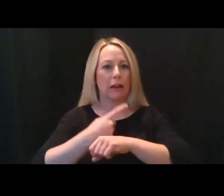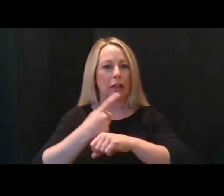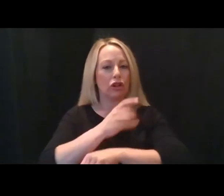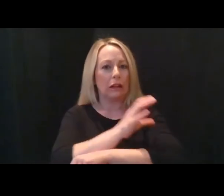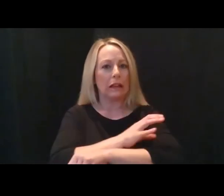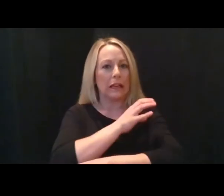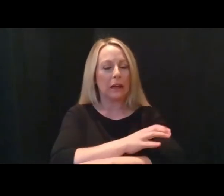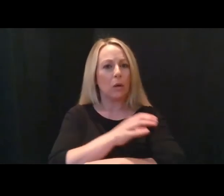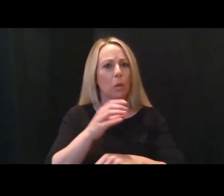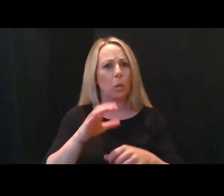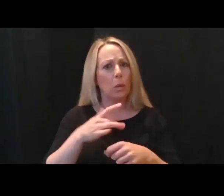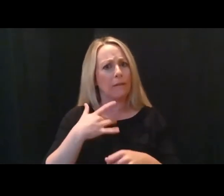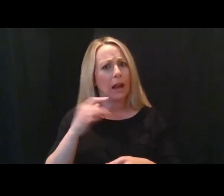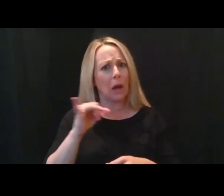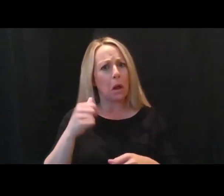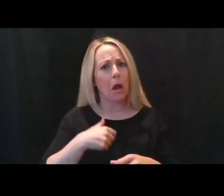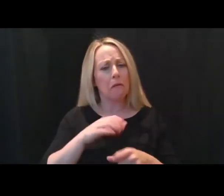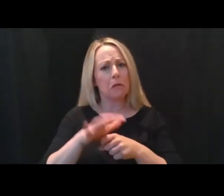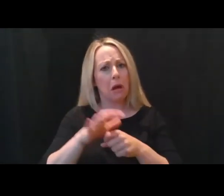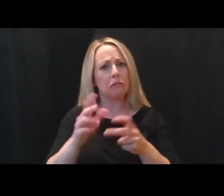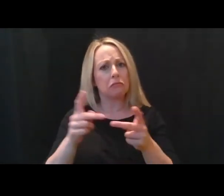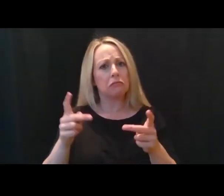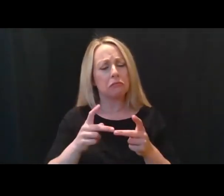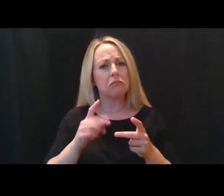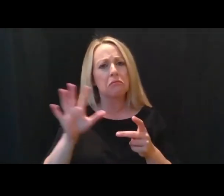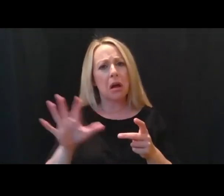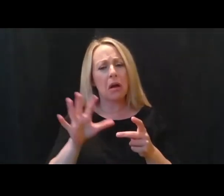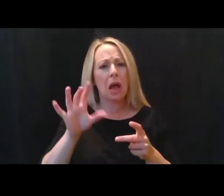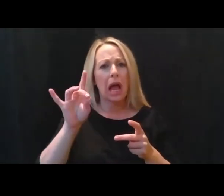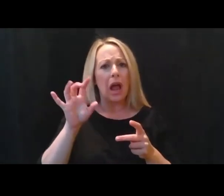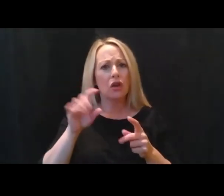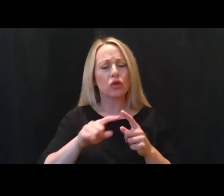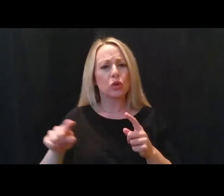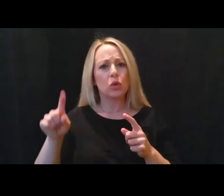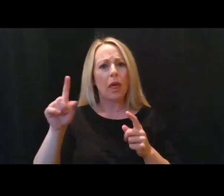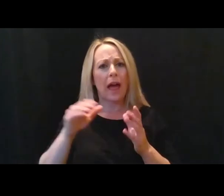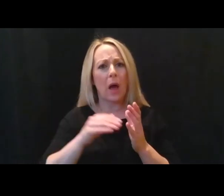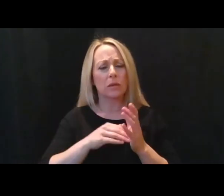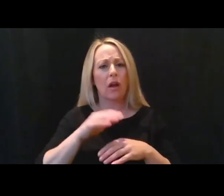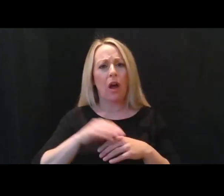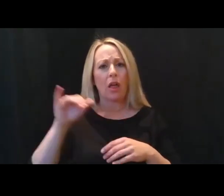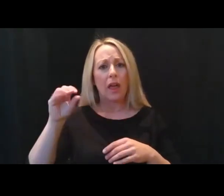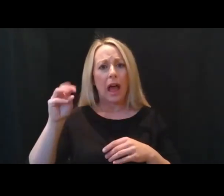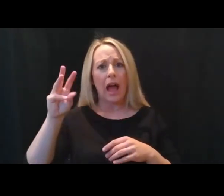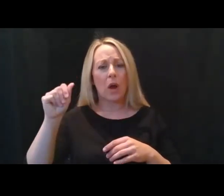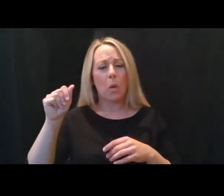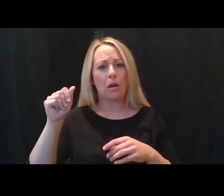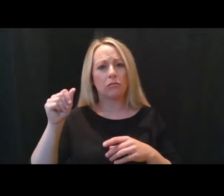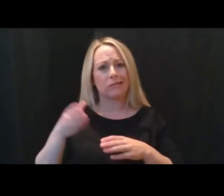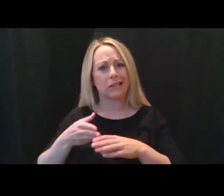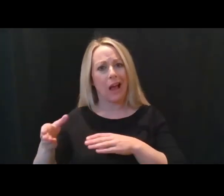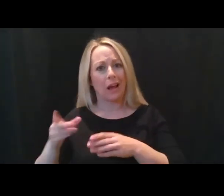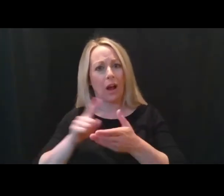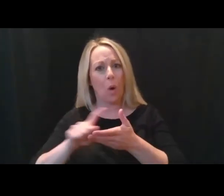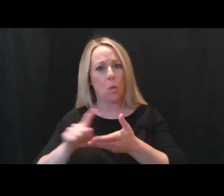have the capacity to do 800 to 1,000 on the Iowa side per week. And so right now, one of